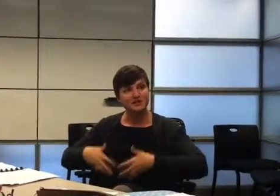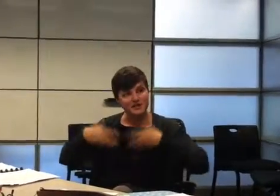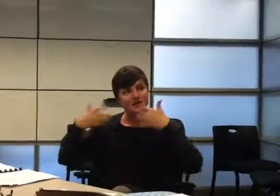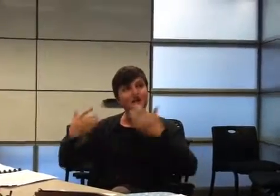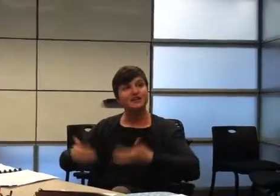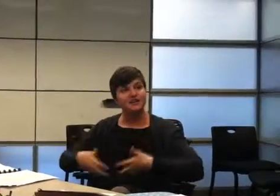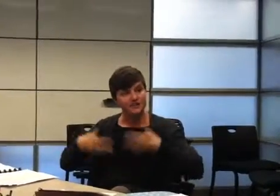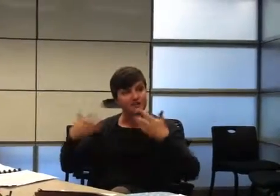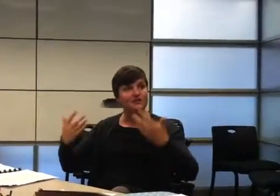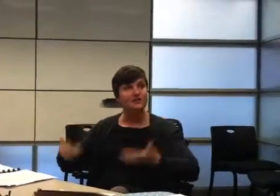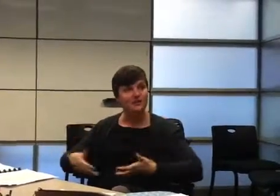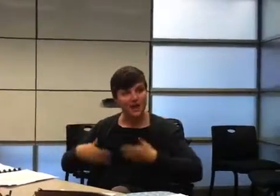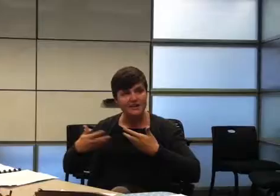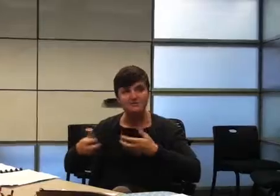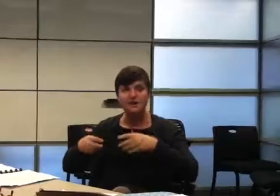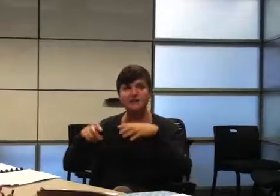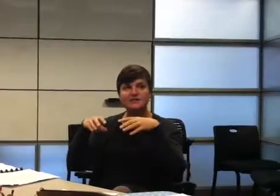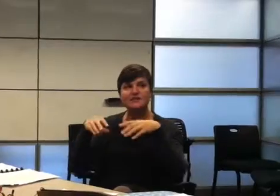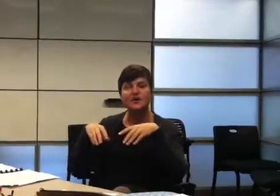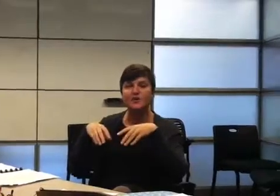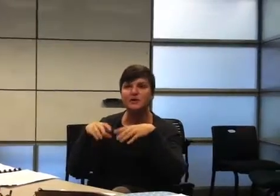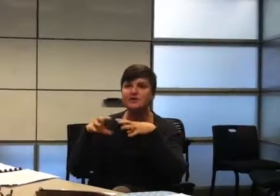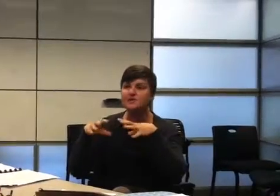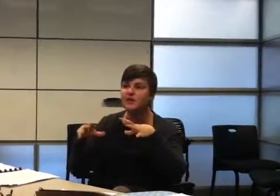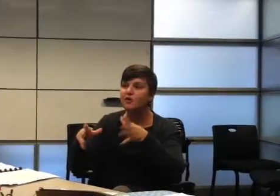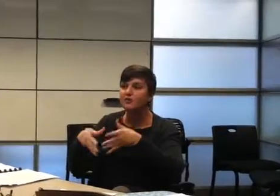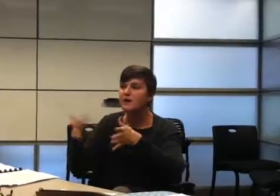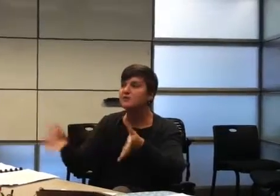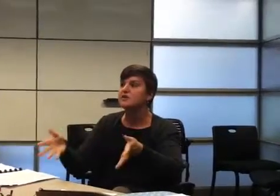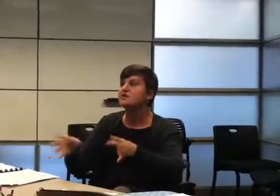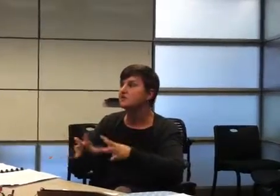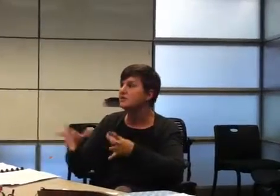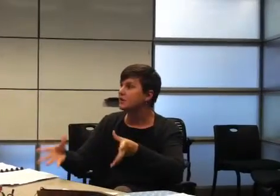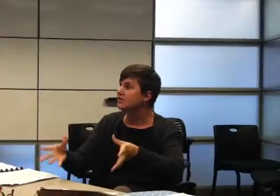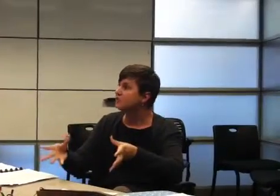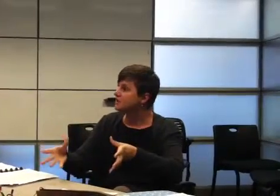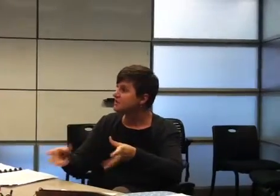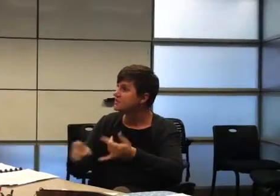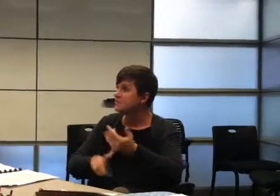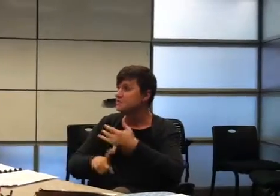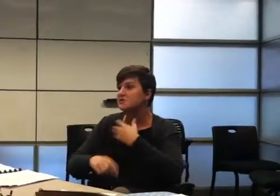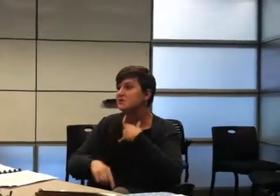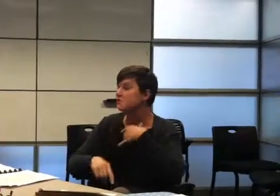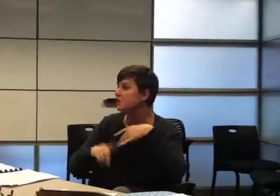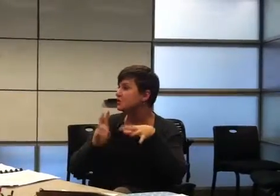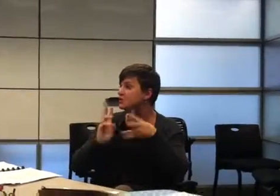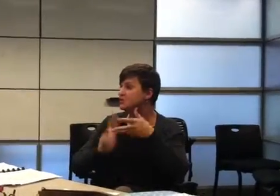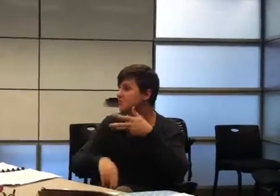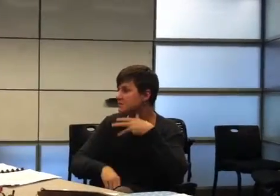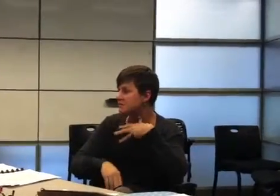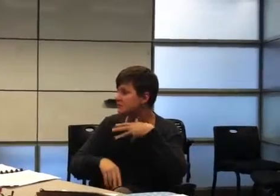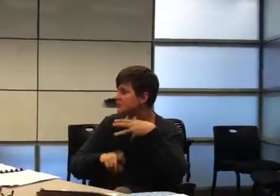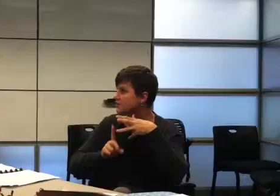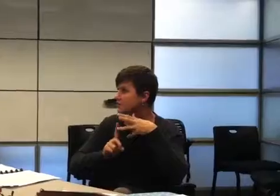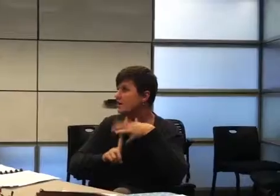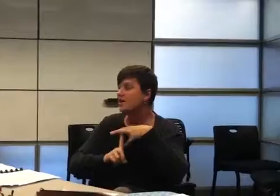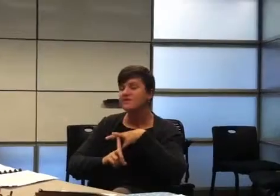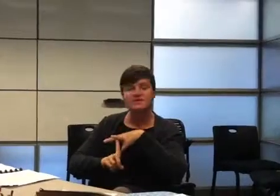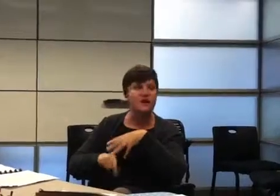started trying it in other aspects. And so now, make a picture of whatever it is. Sometimes I'll do it for poetry, sometimes I do it for